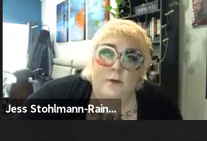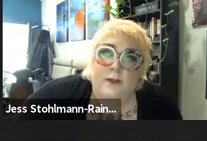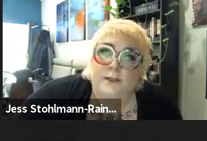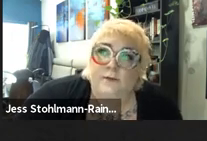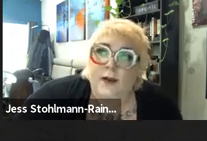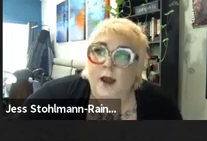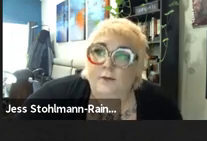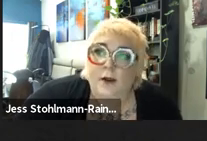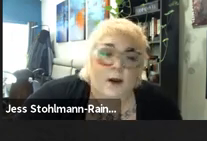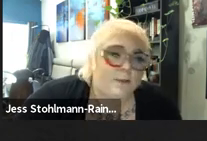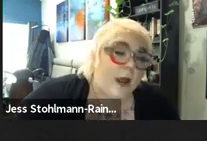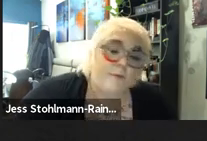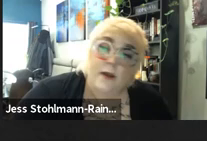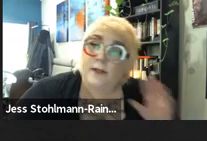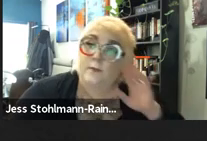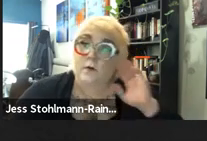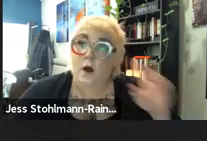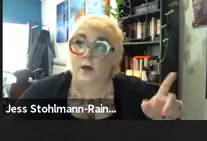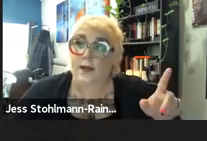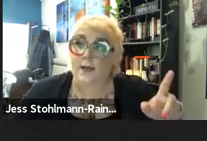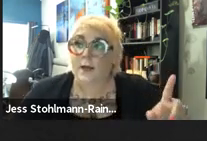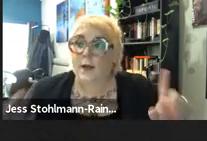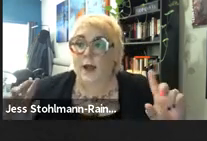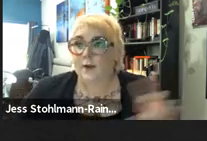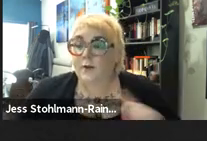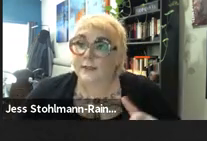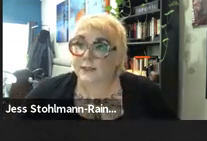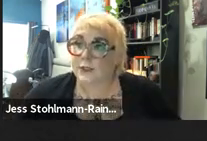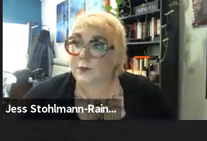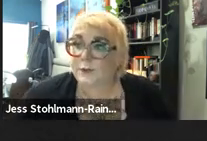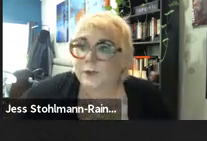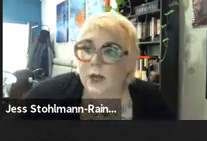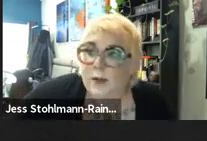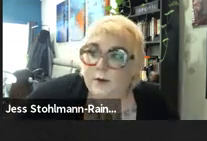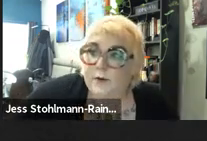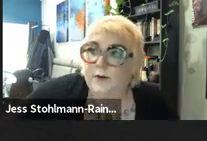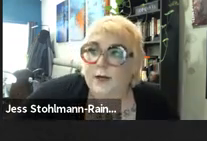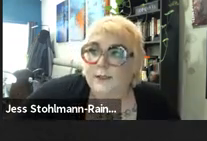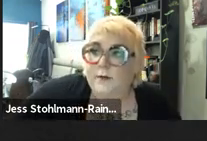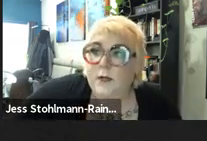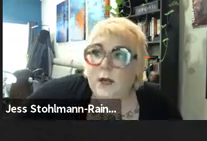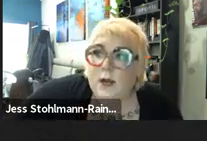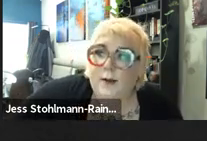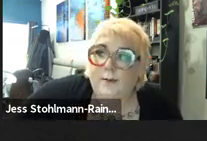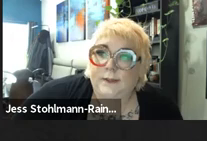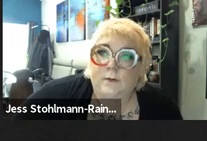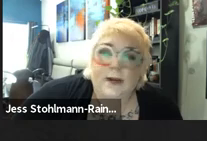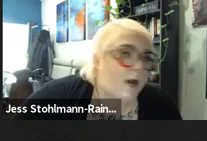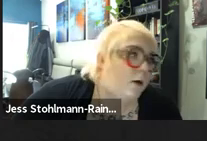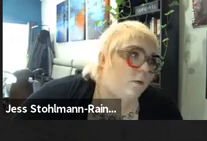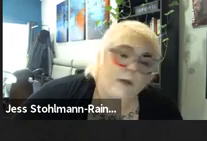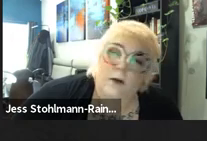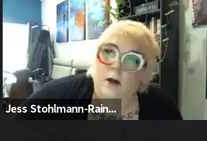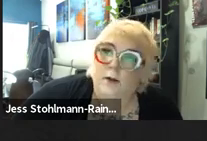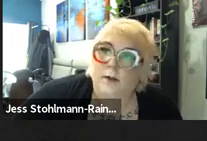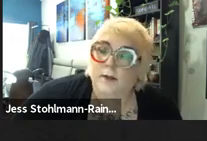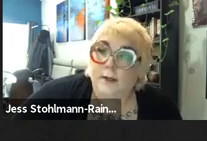to ask the importance of an ivr option ivr is when you call in how you get to choose um who you talk to um so right